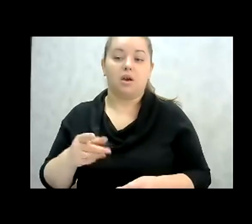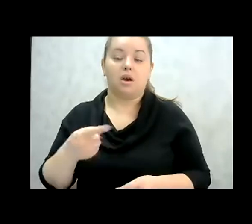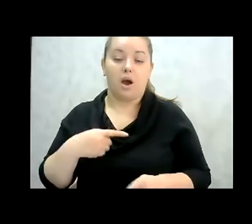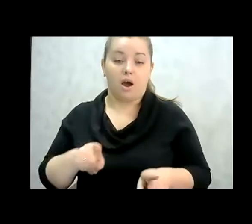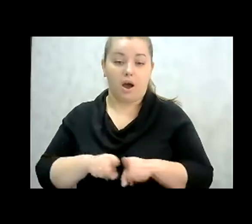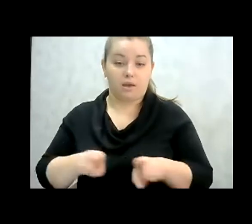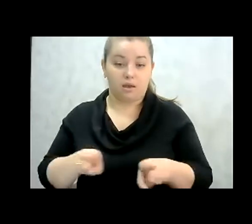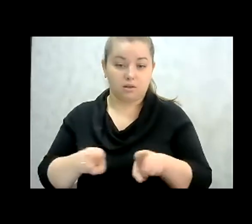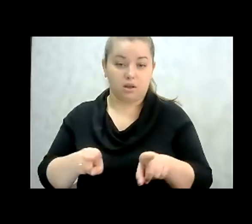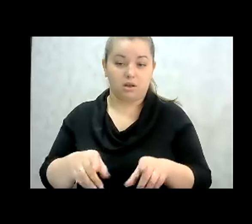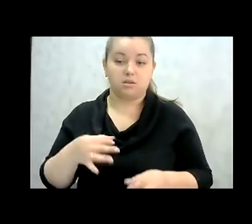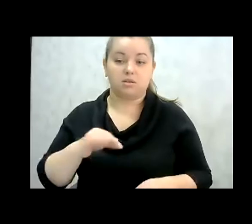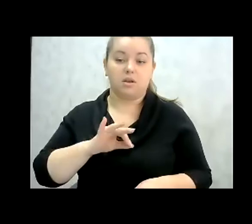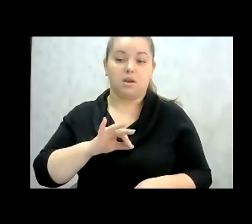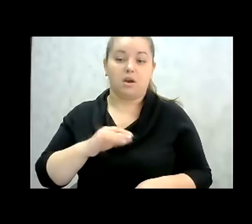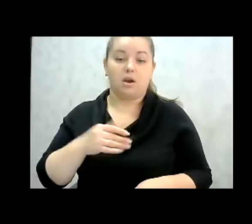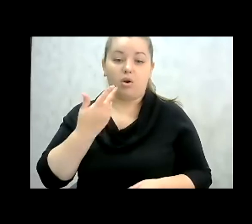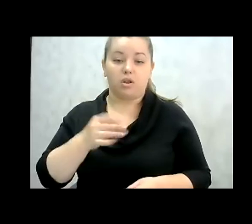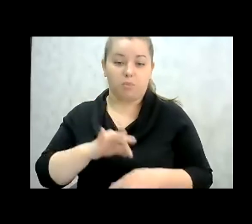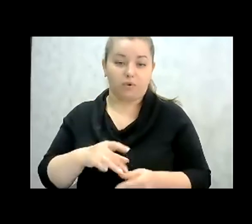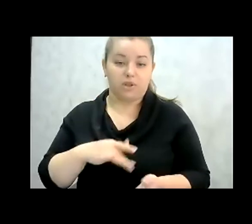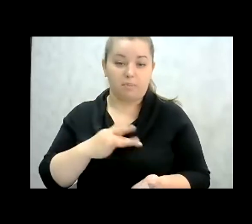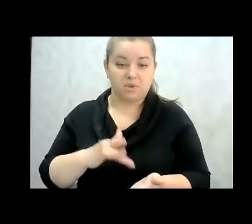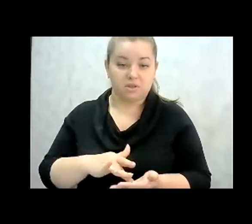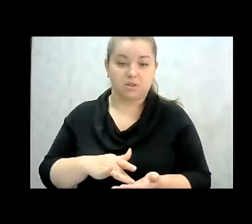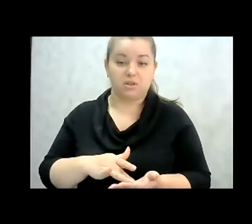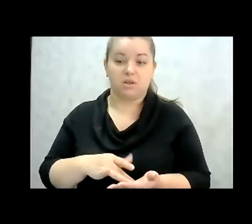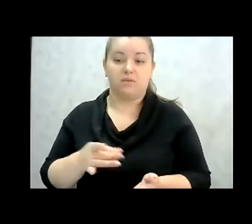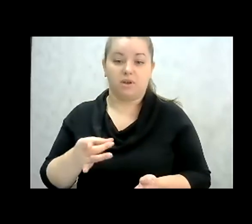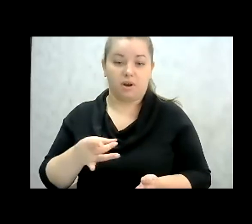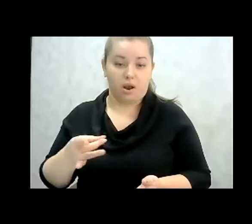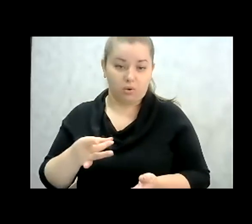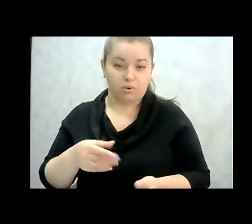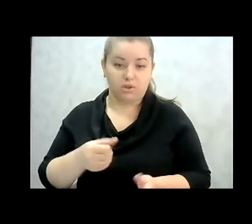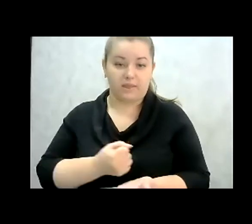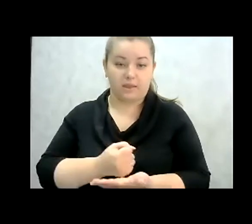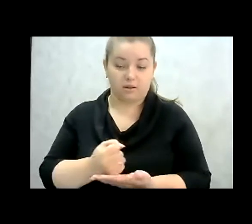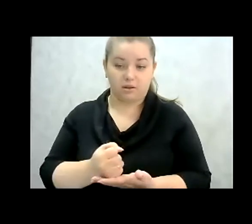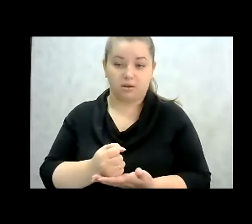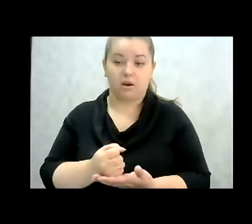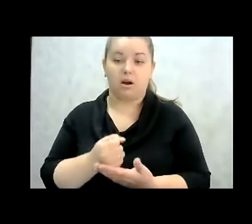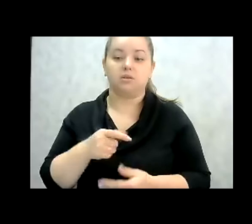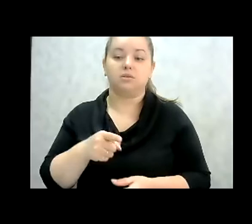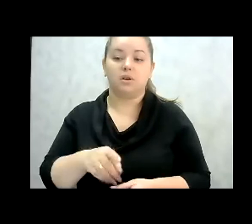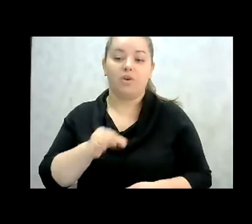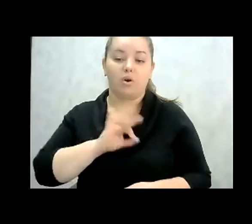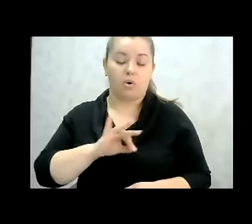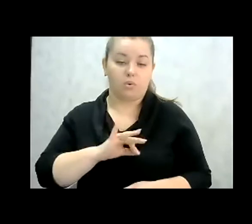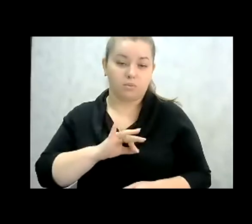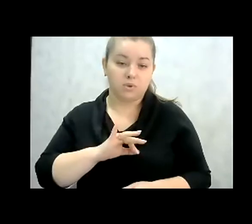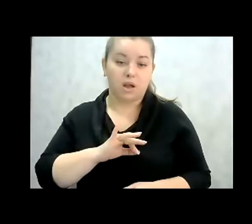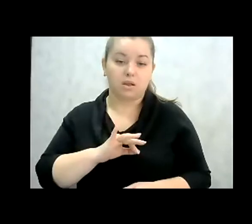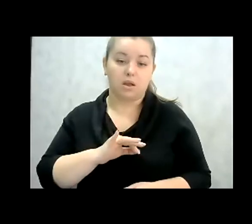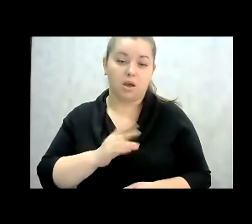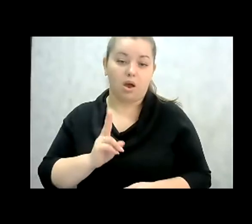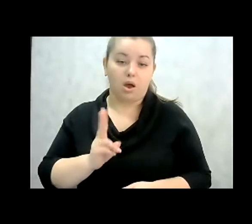Very often municipal resources were used in campaigning for political purposes. That was noted by a number of